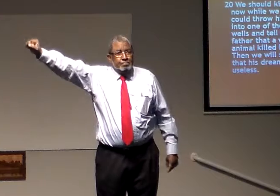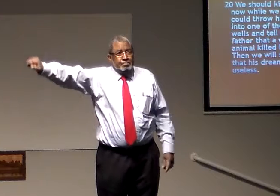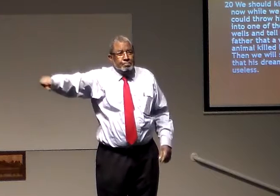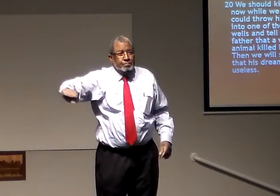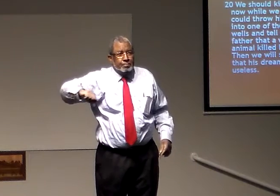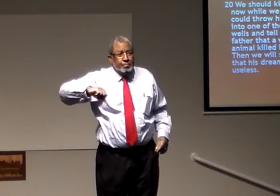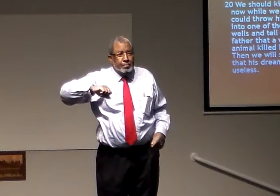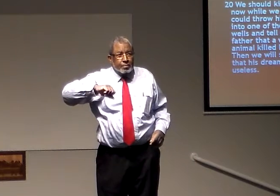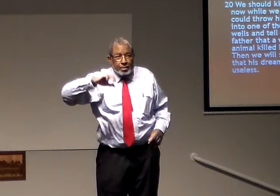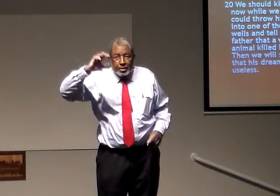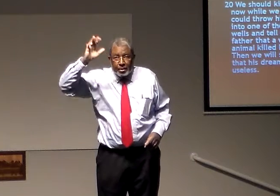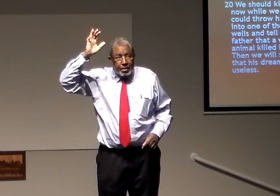killed him.